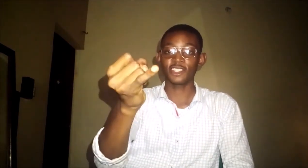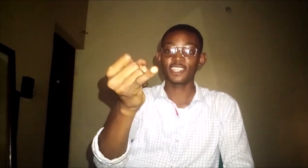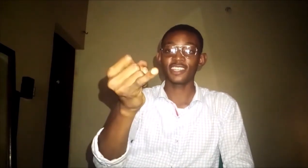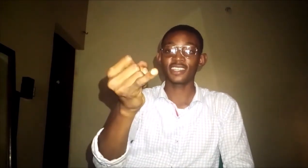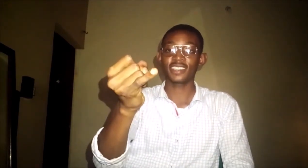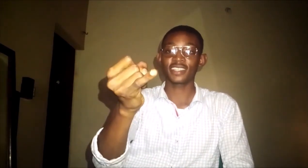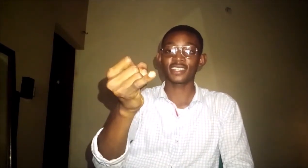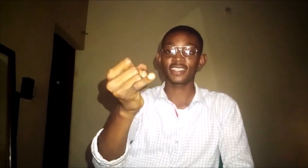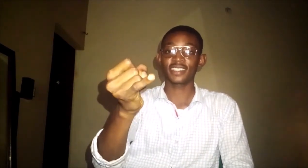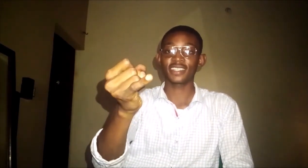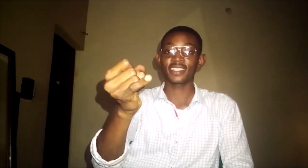J.